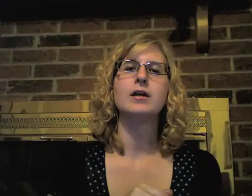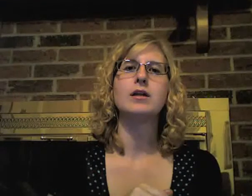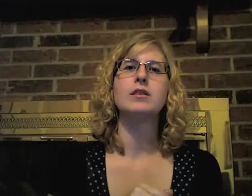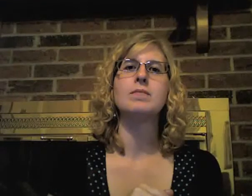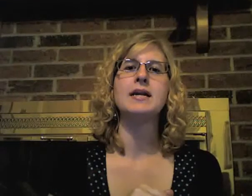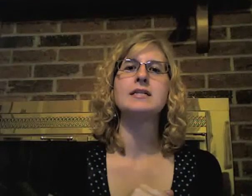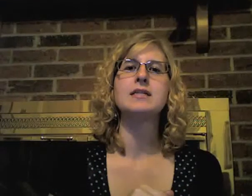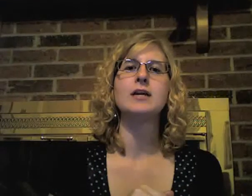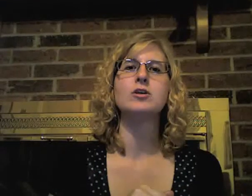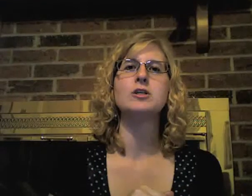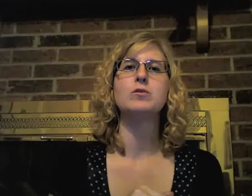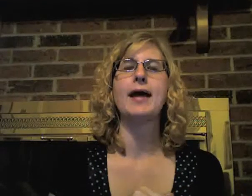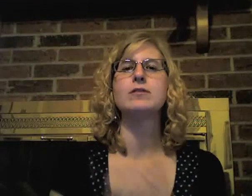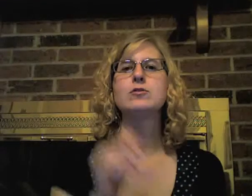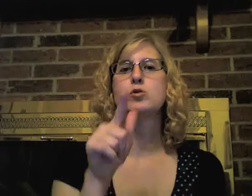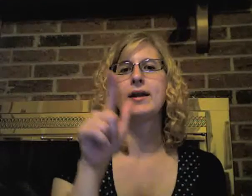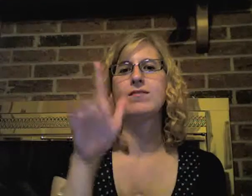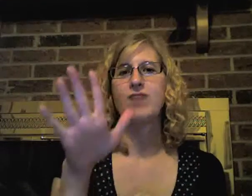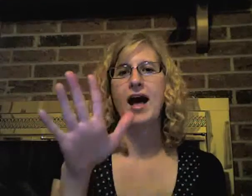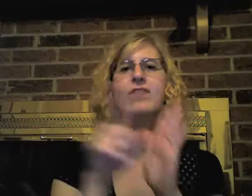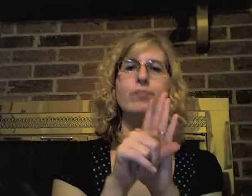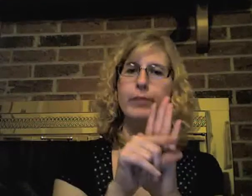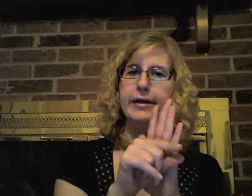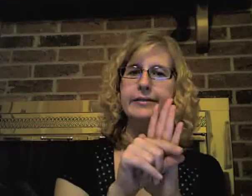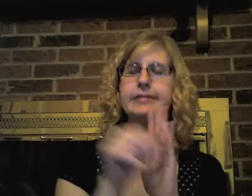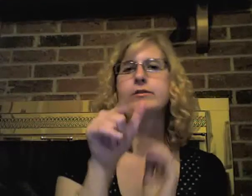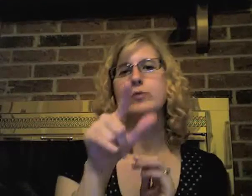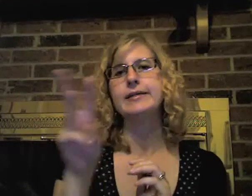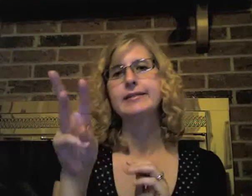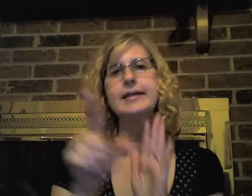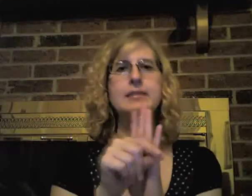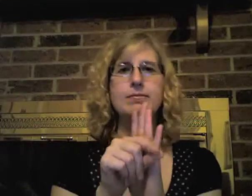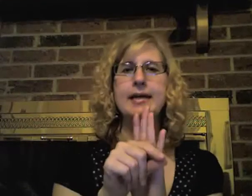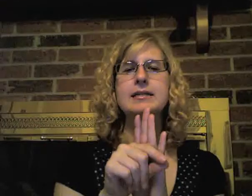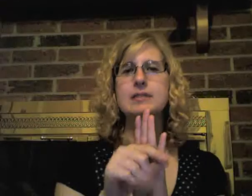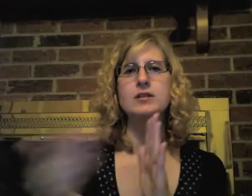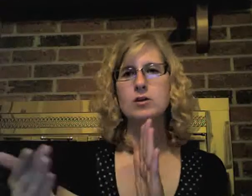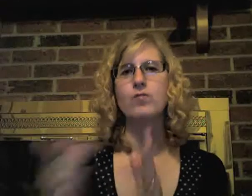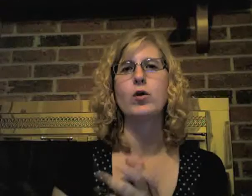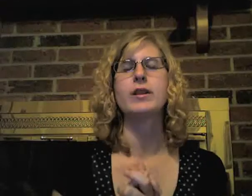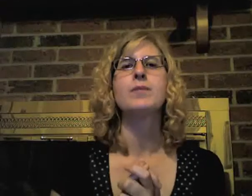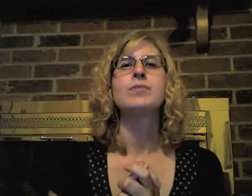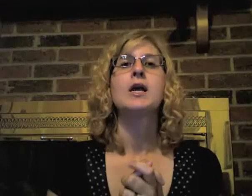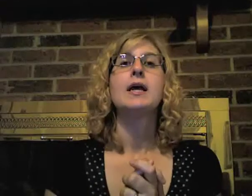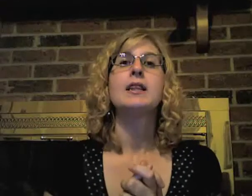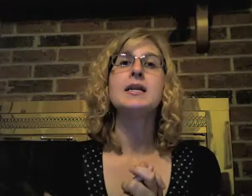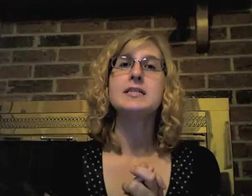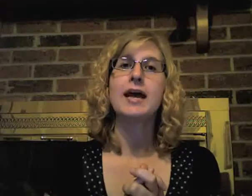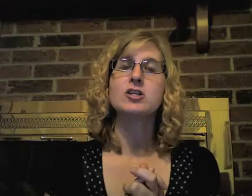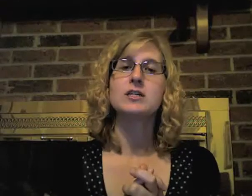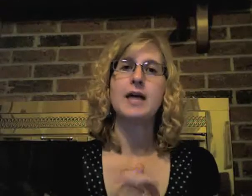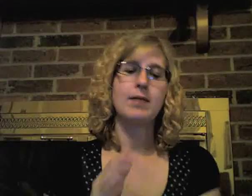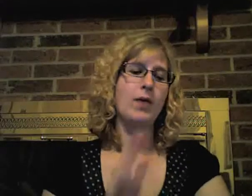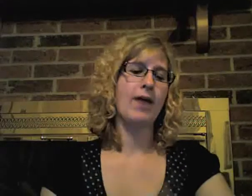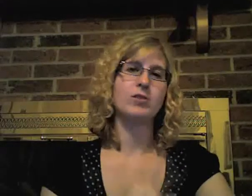like 25 minutes, 26 minutes, and so forth. Then attached to time, you have your clock. So you have